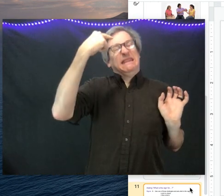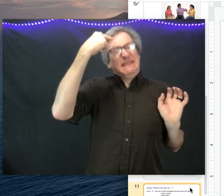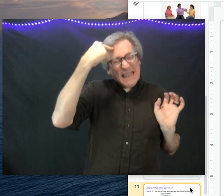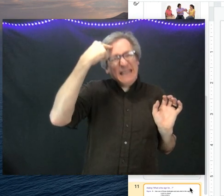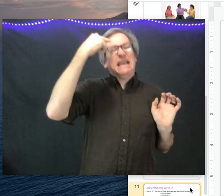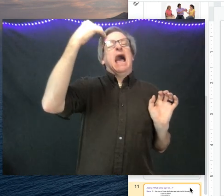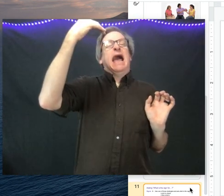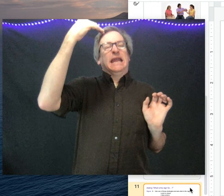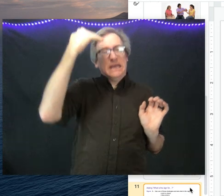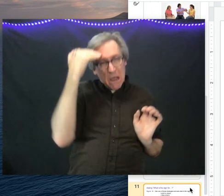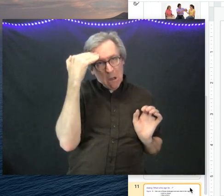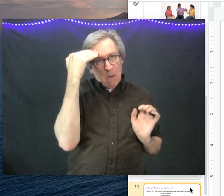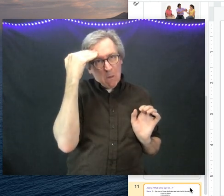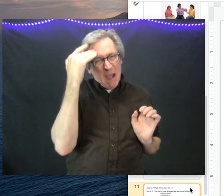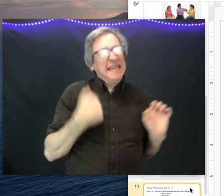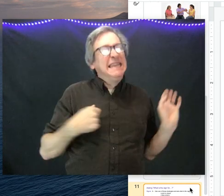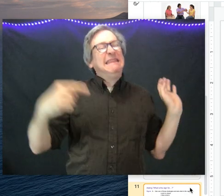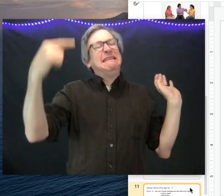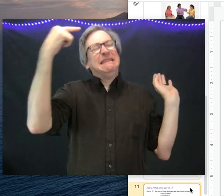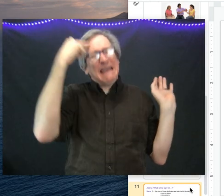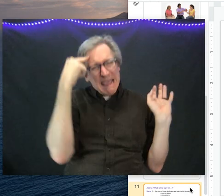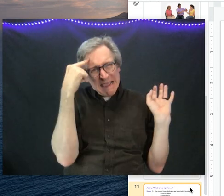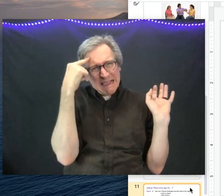I think I know.